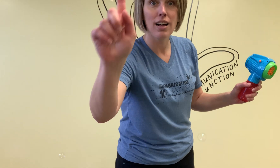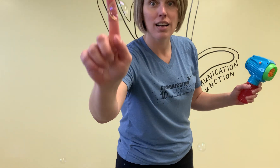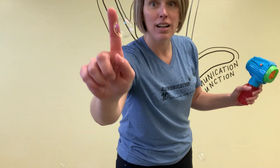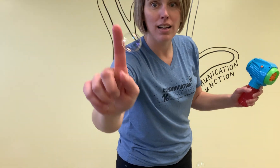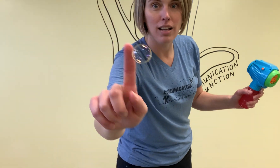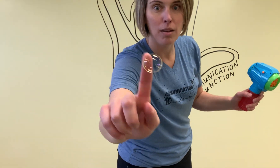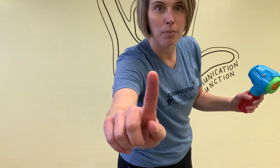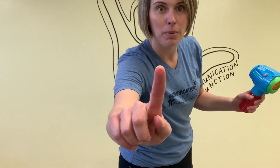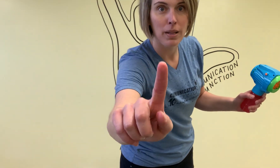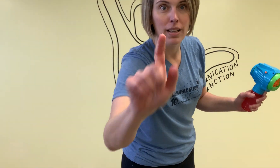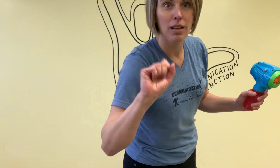pop,